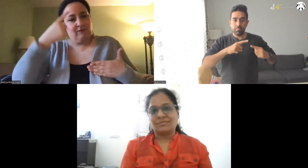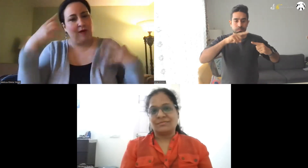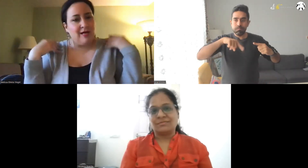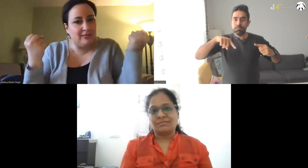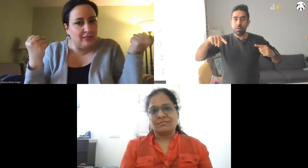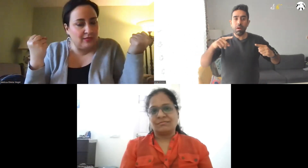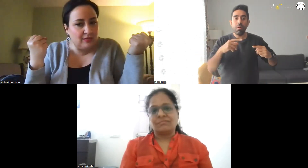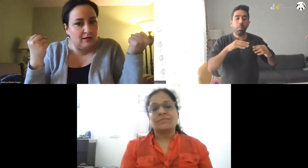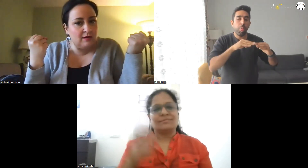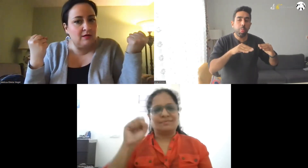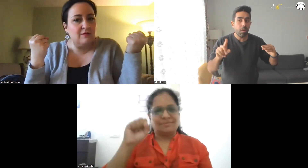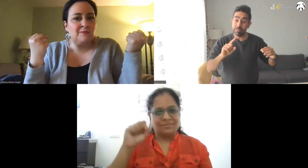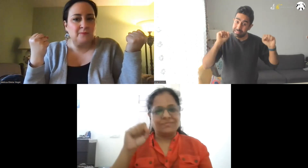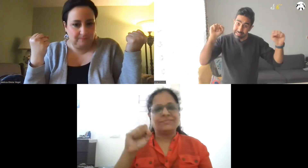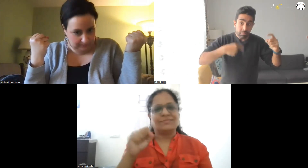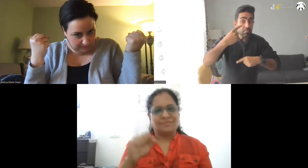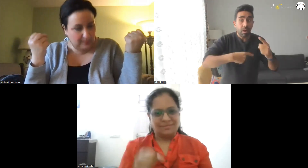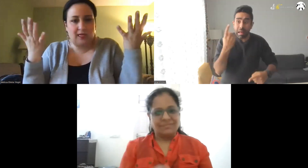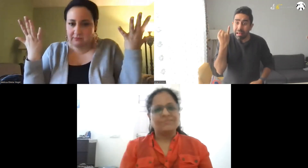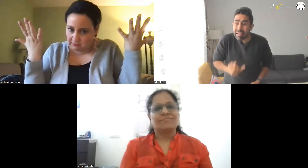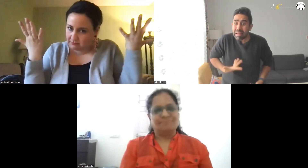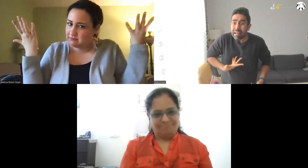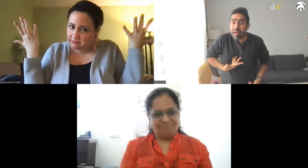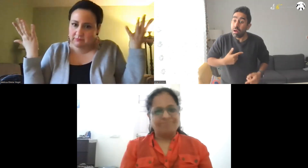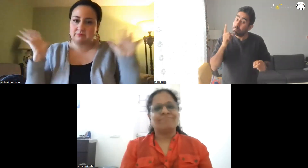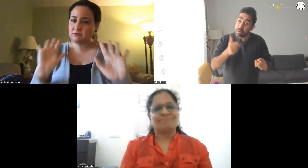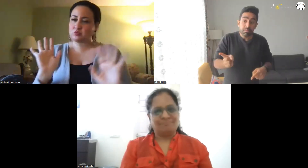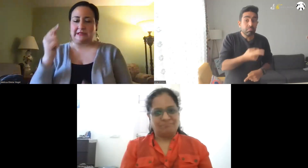should do a lot of exercise and should follow a routine.